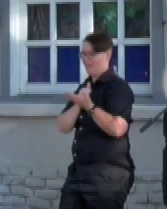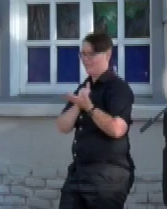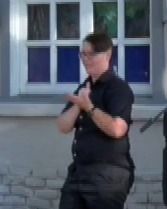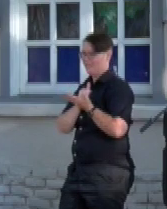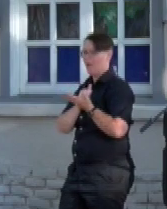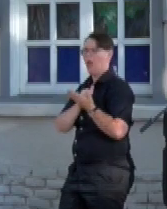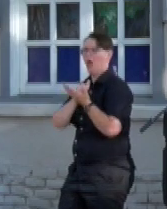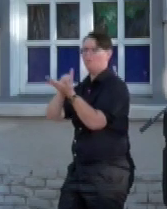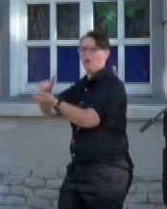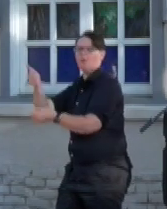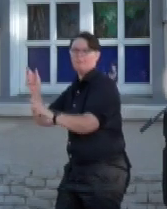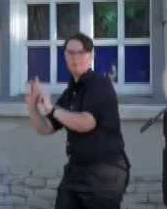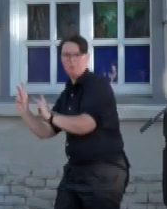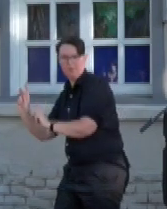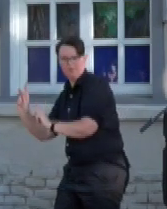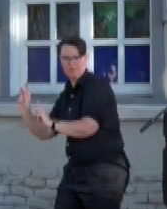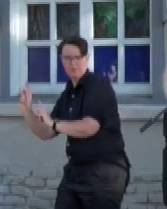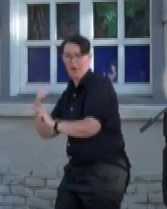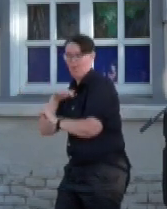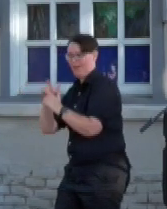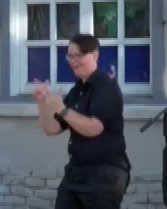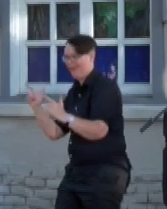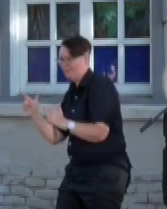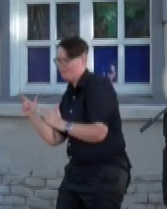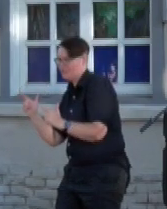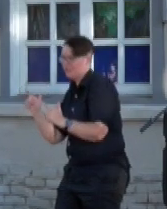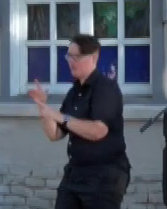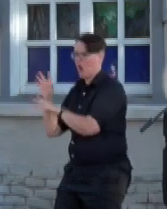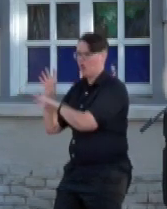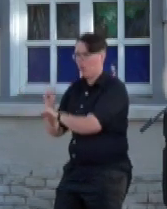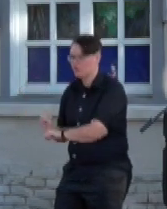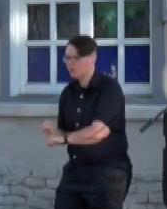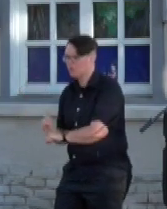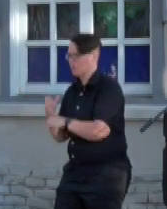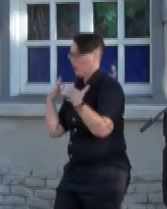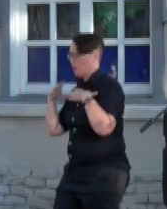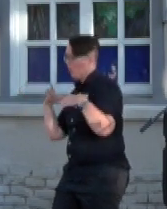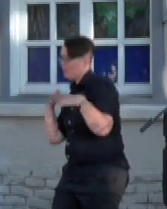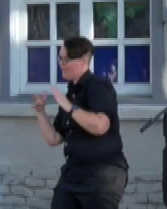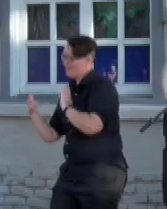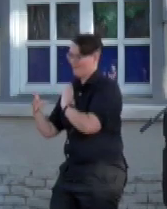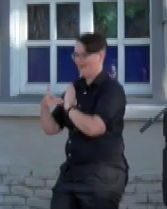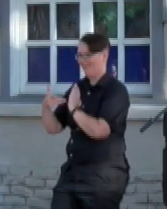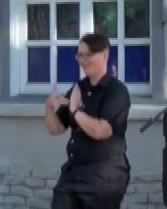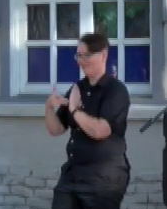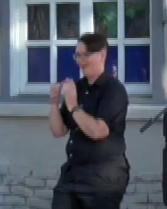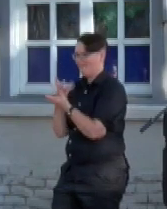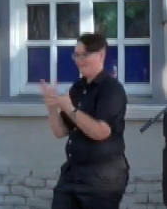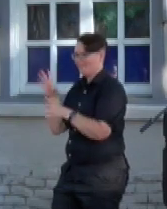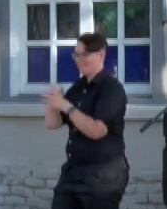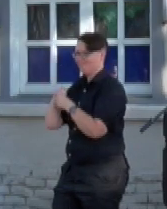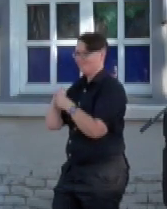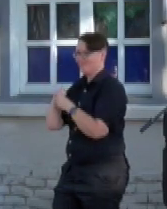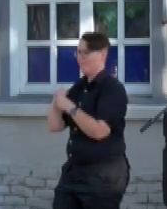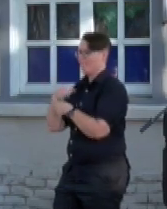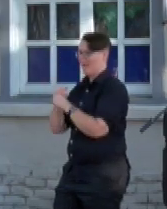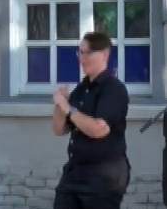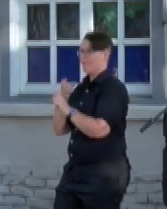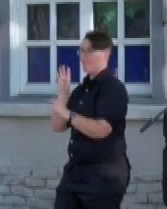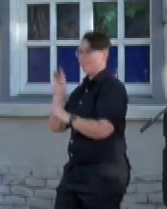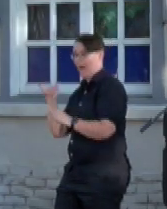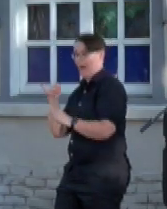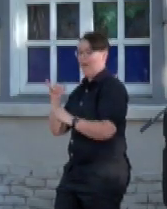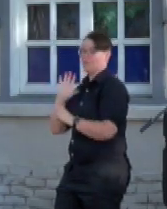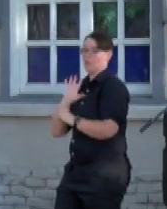serve others. Our language, our customs, our clothing, our technology is created by trans people